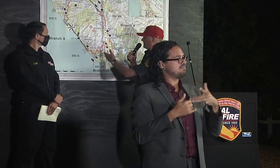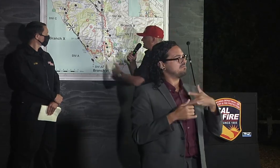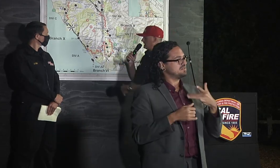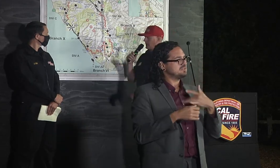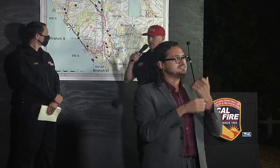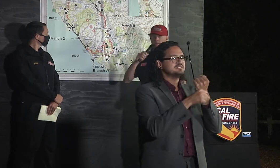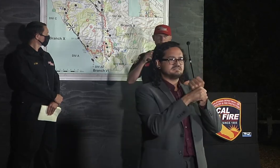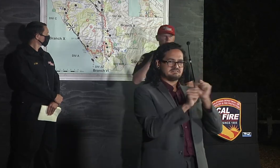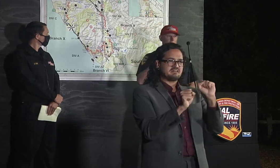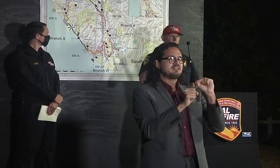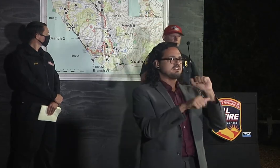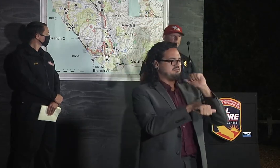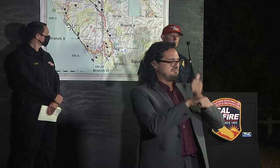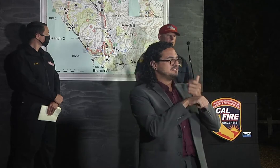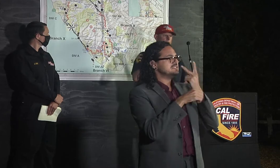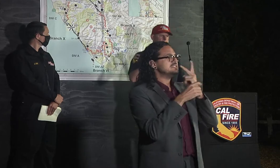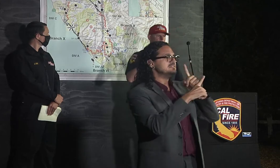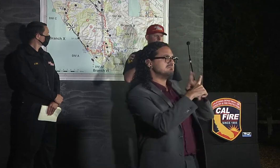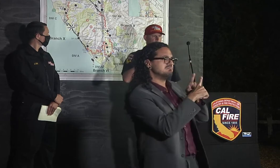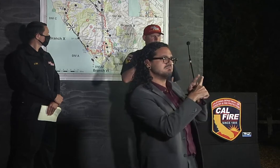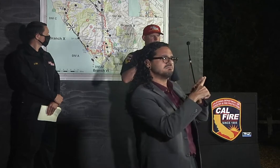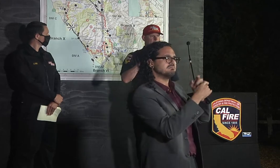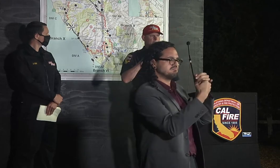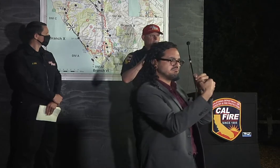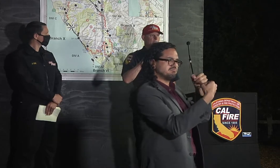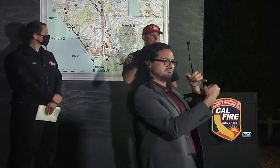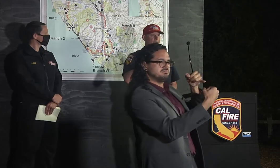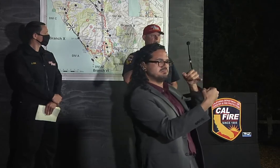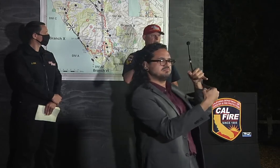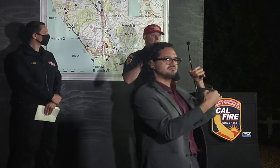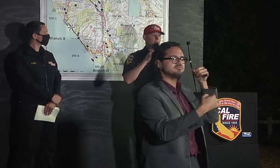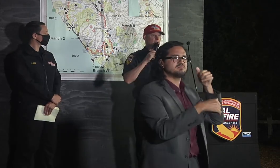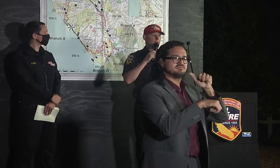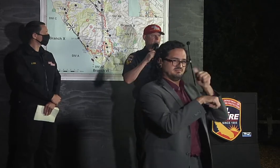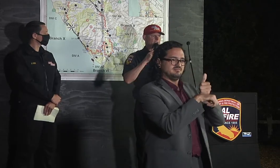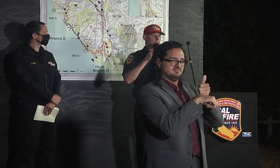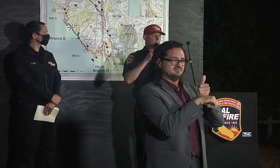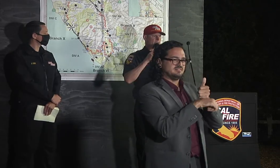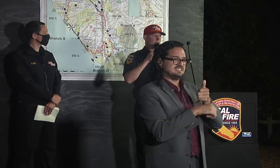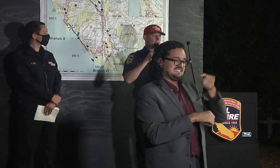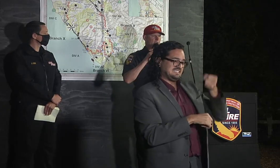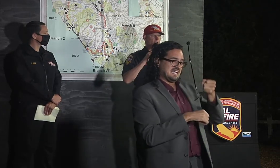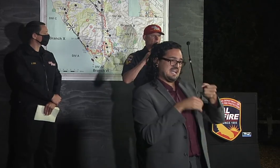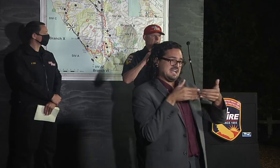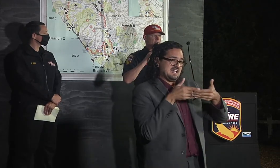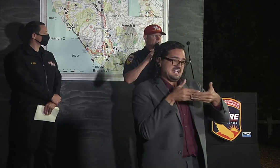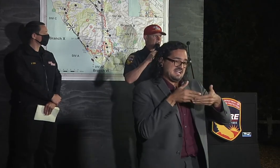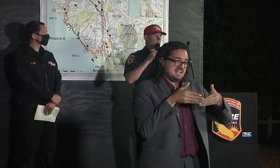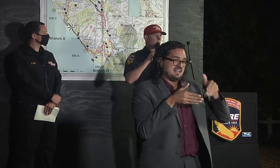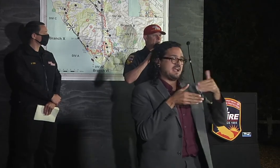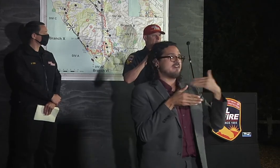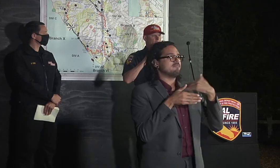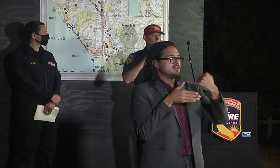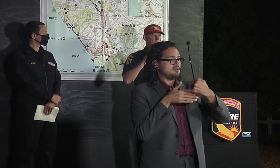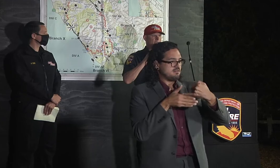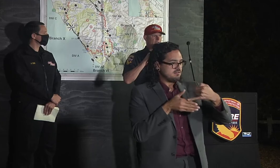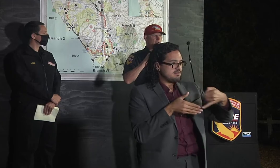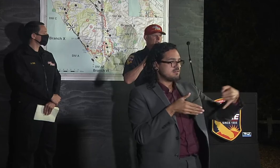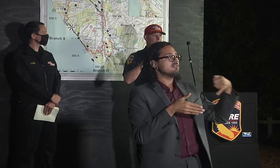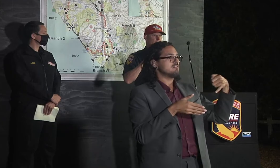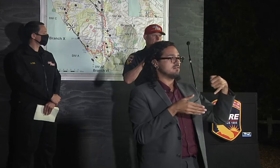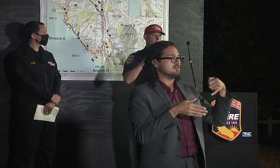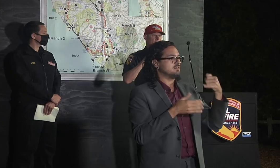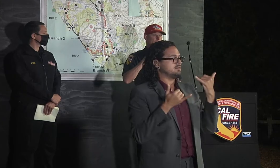established in San Vicente Canyon, just a little bit south of that area. That's something that is a target, that is a priority for us